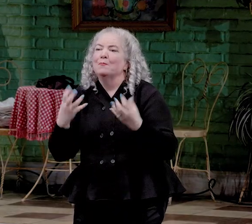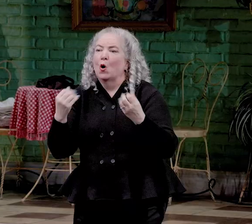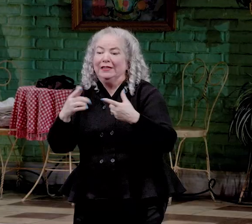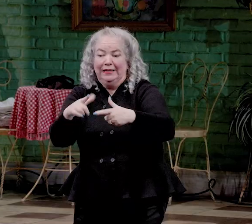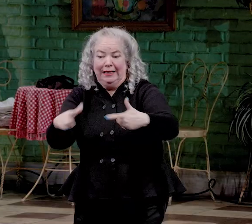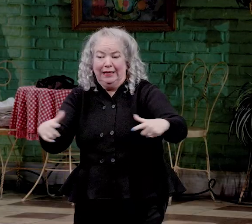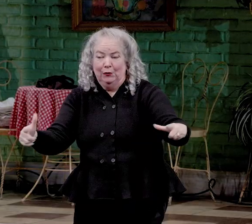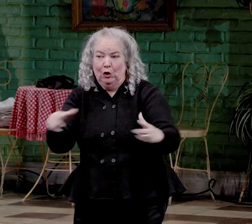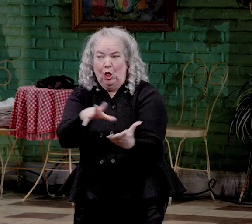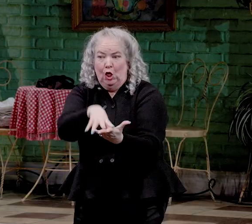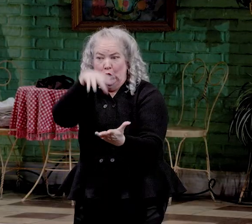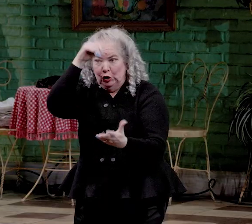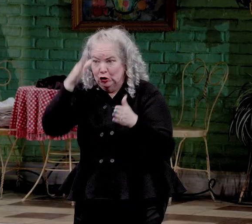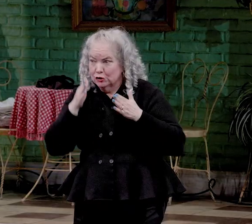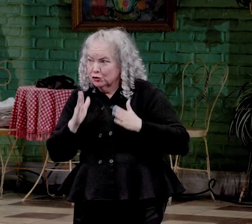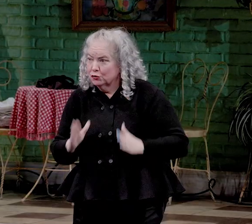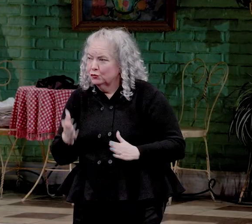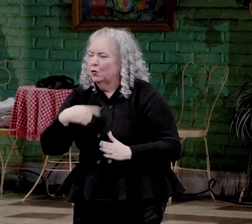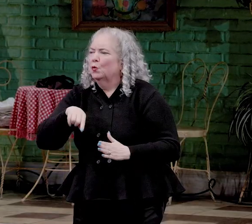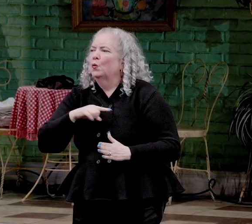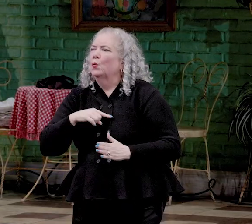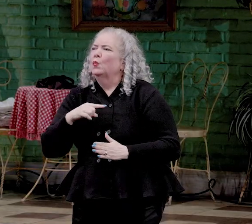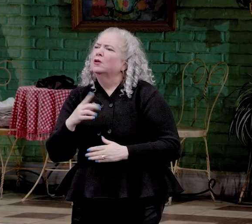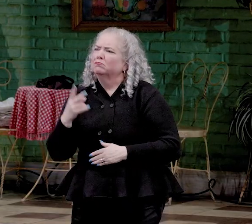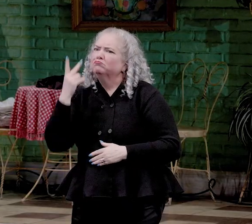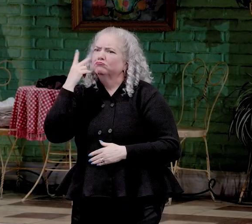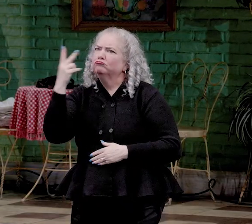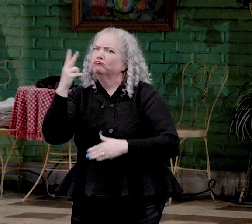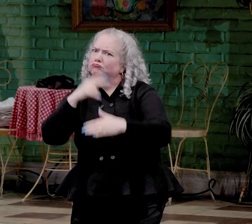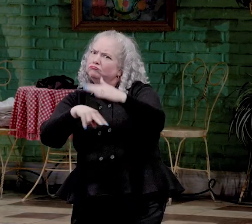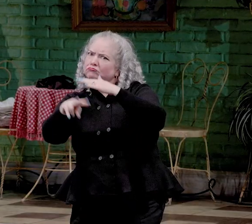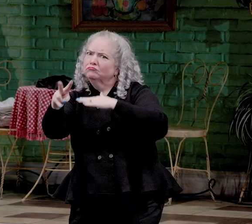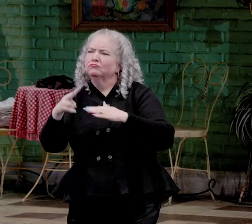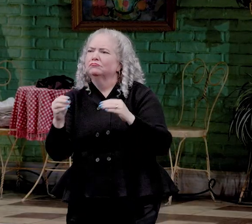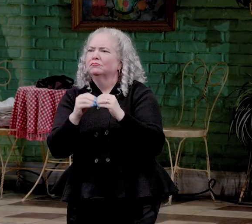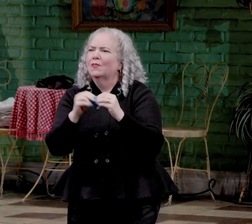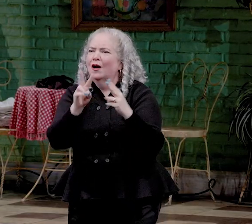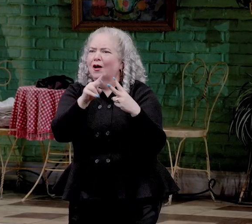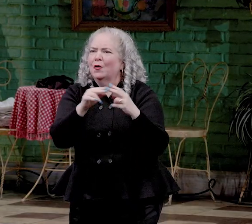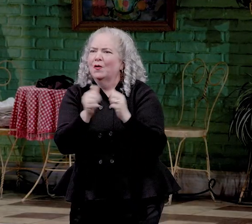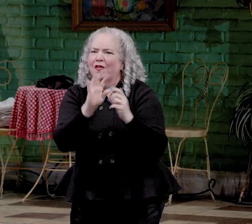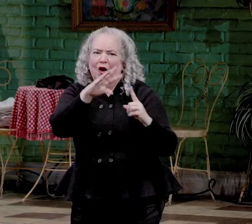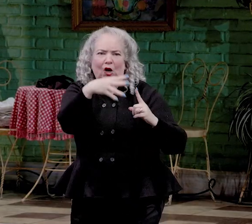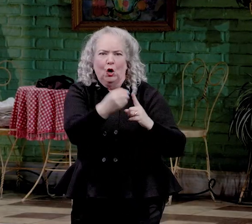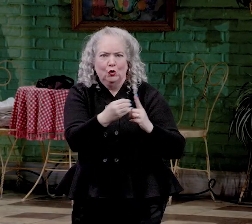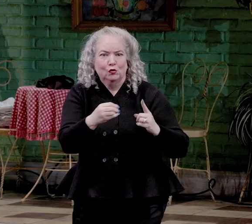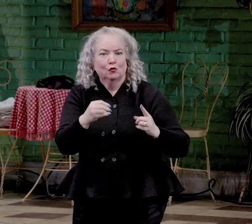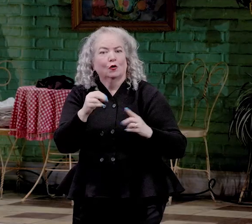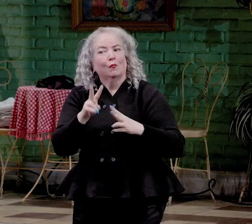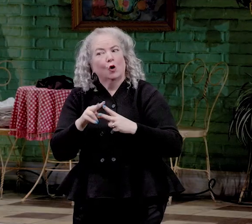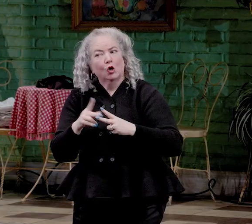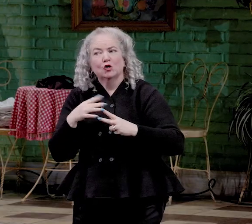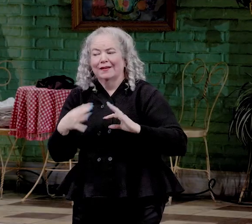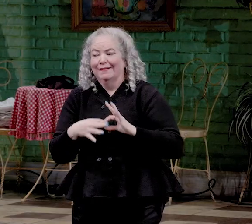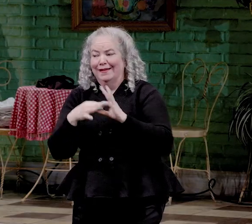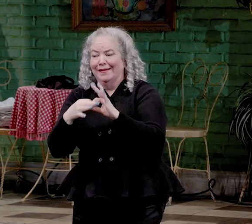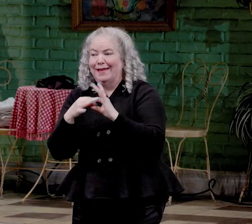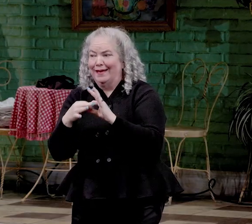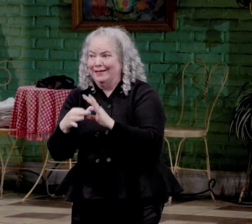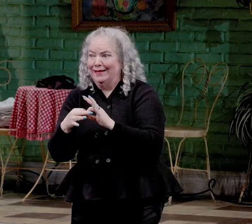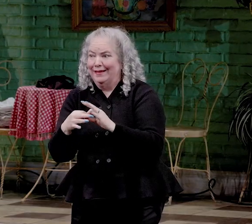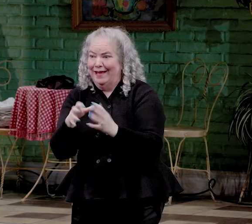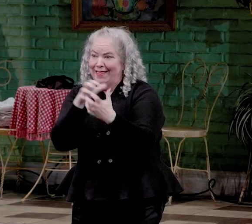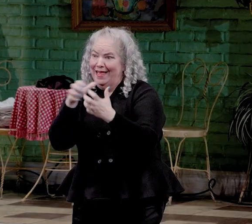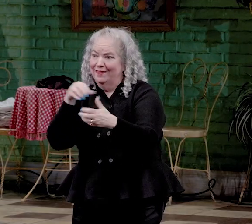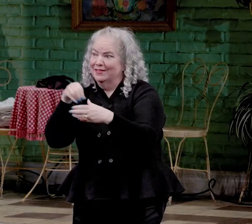multilingual learners. We look forward to continuing partnerships with our cultural partners and connecting Laughs in